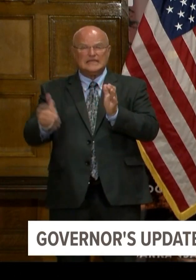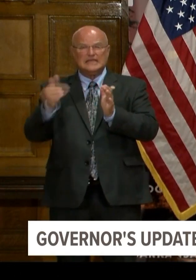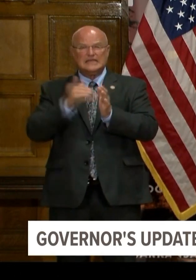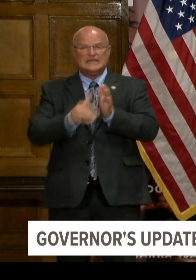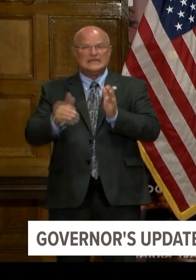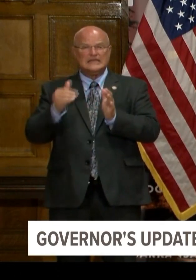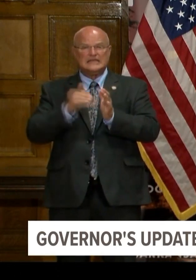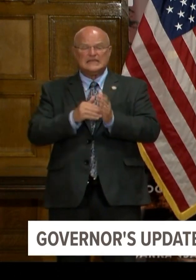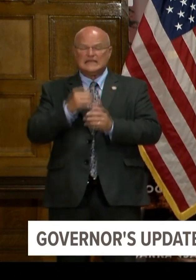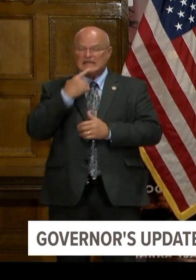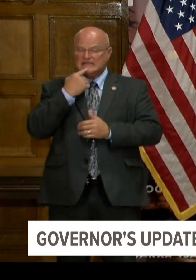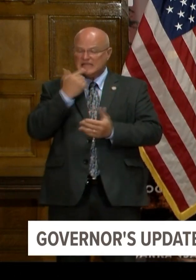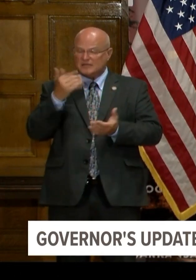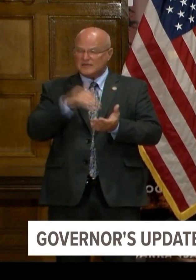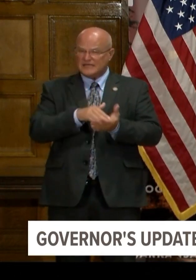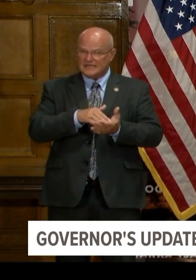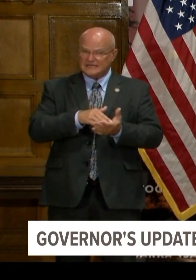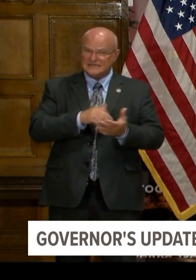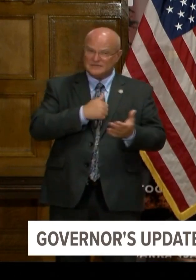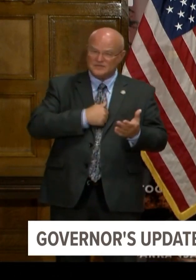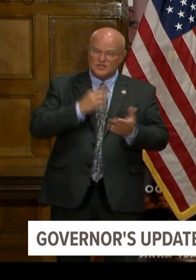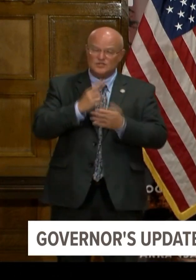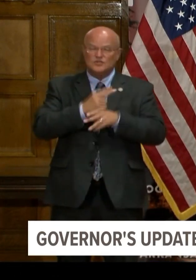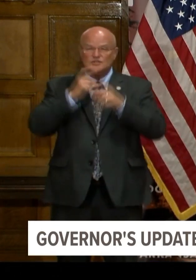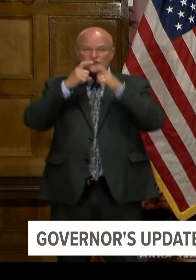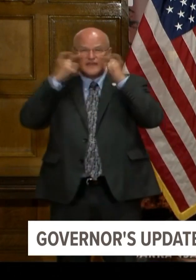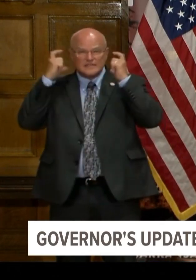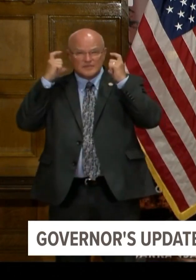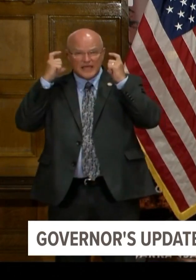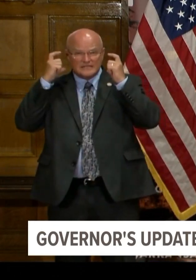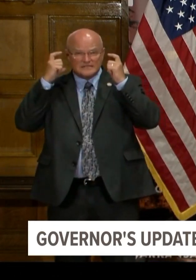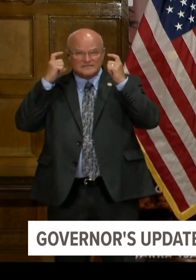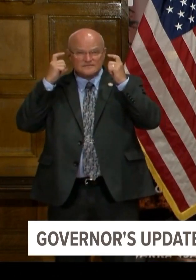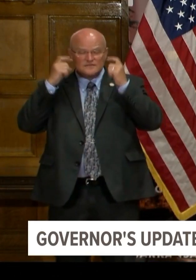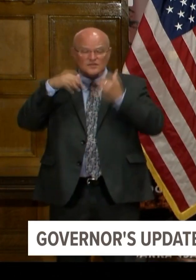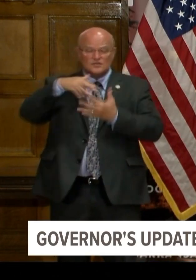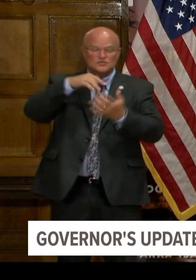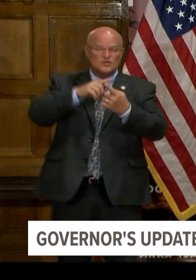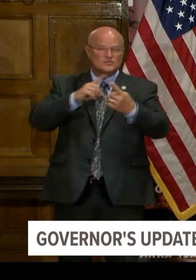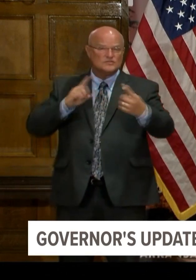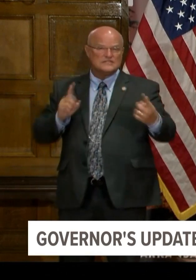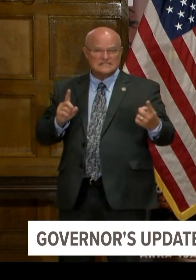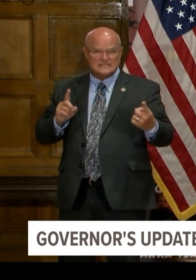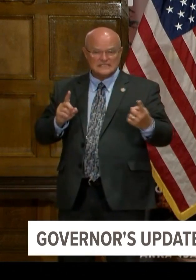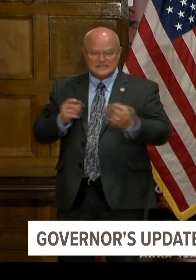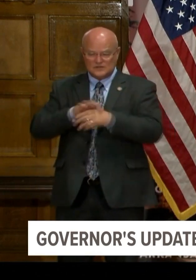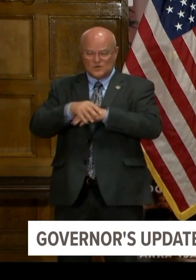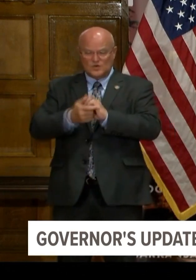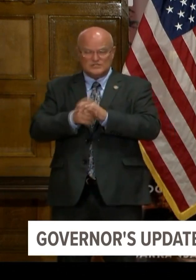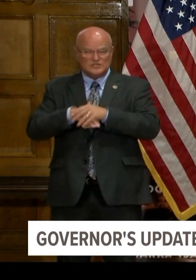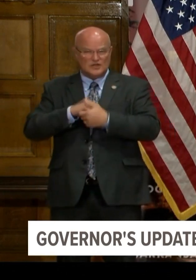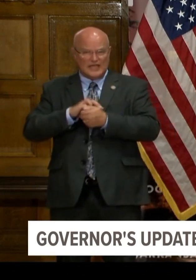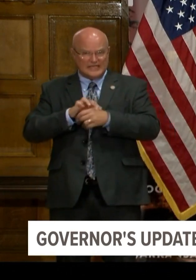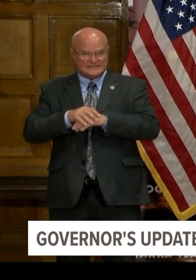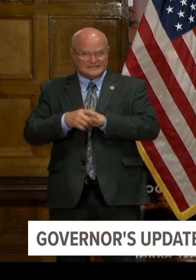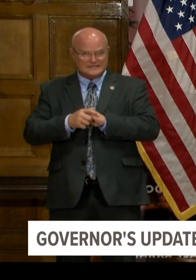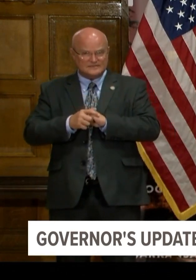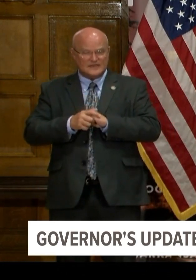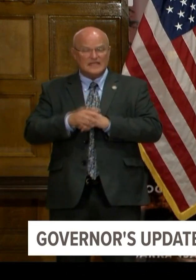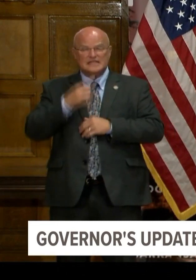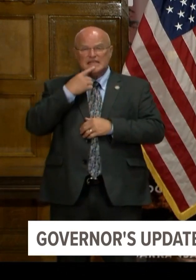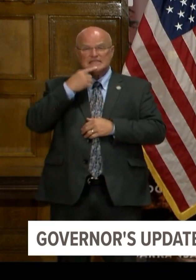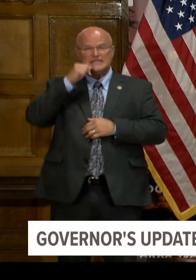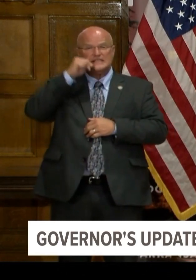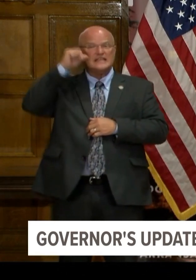will repeat them, I'm sorry. Using your face mask, social distancing, hand washing. As I